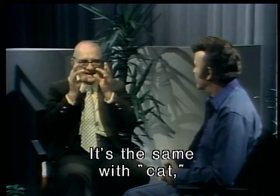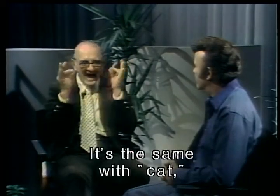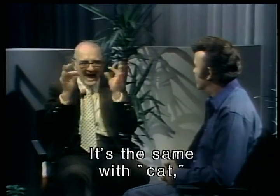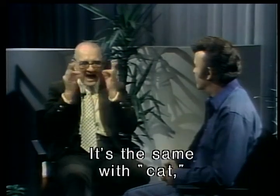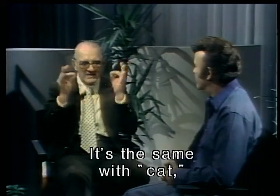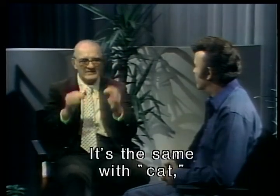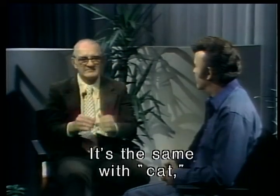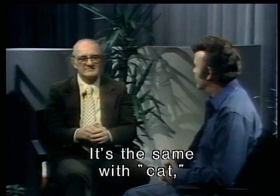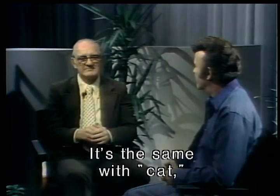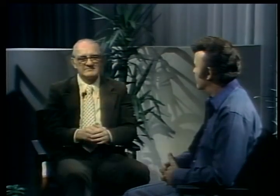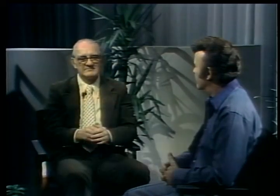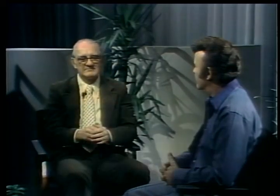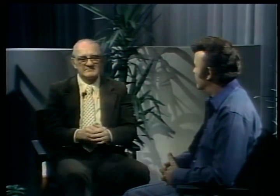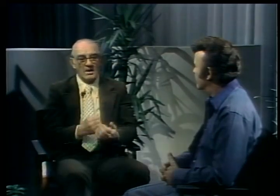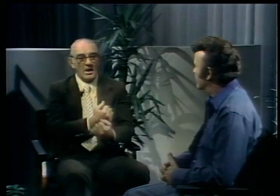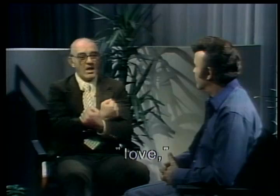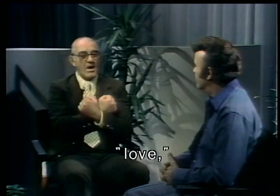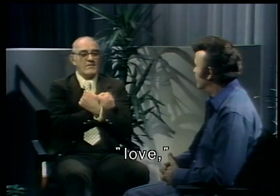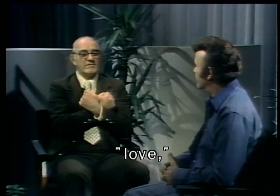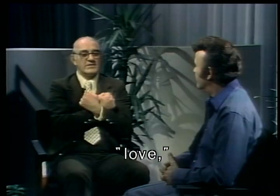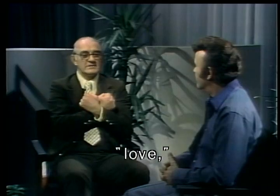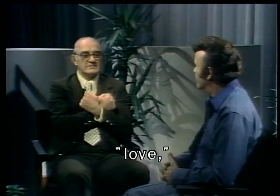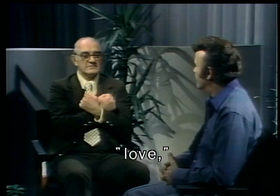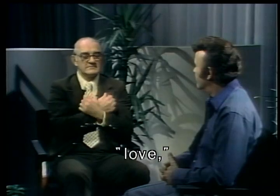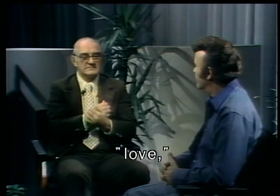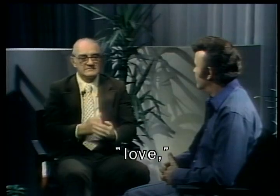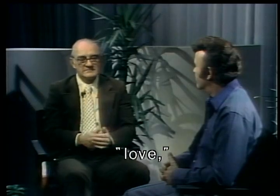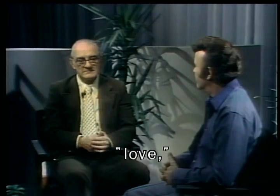cat, love,